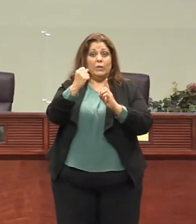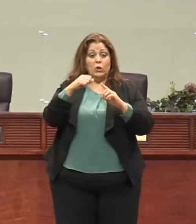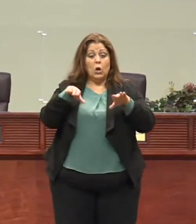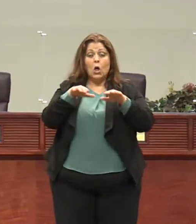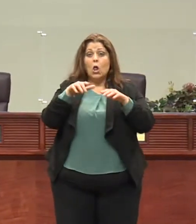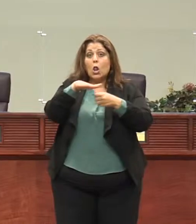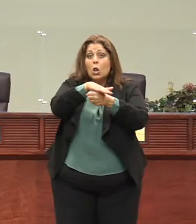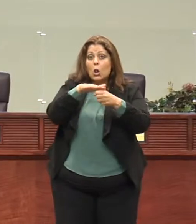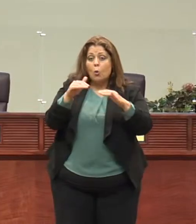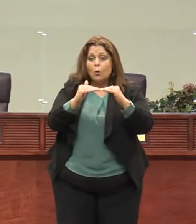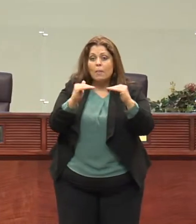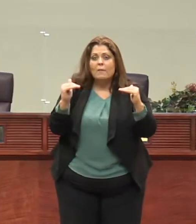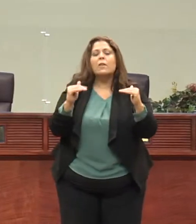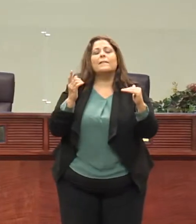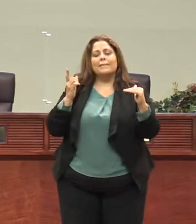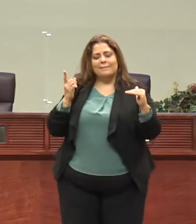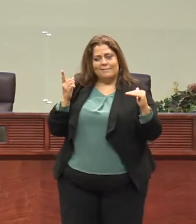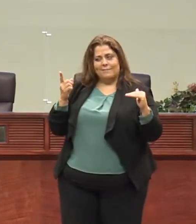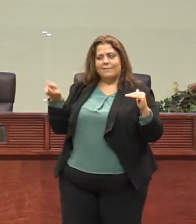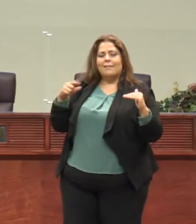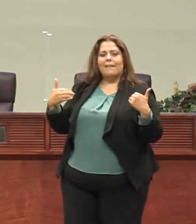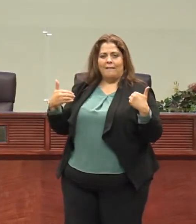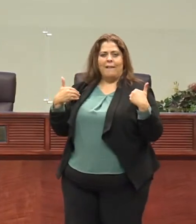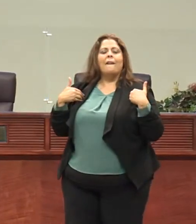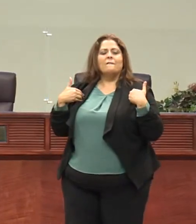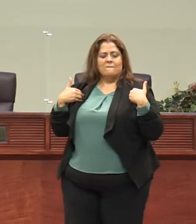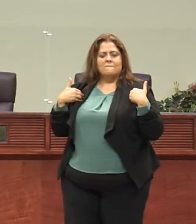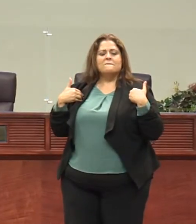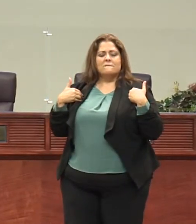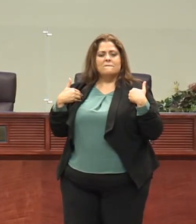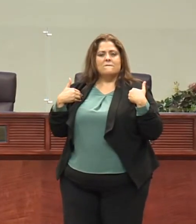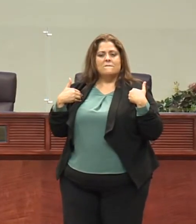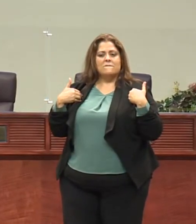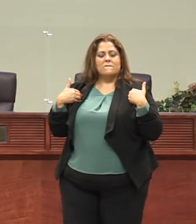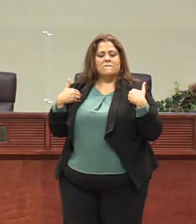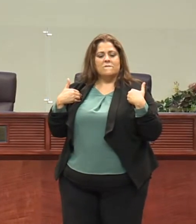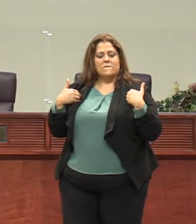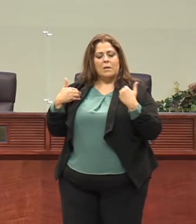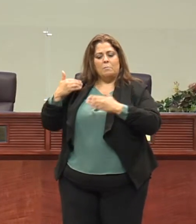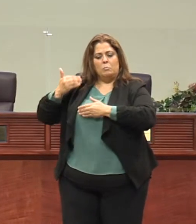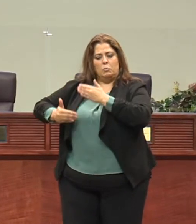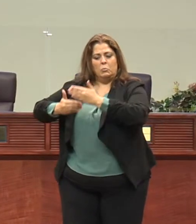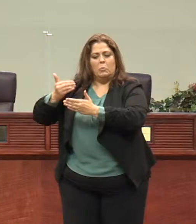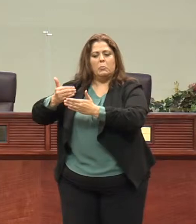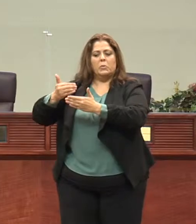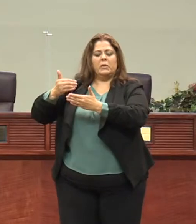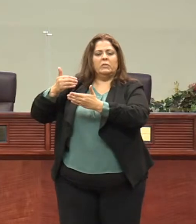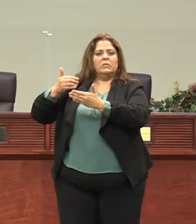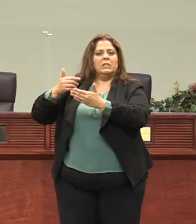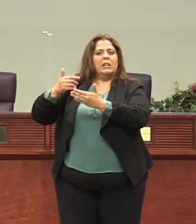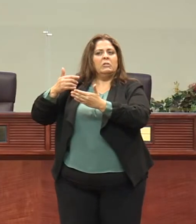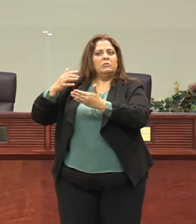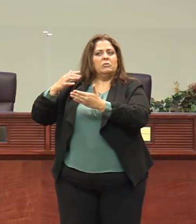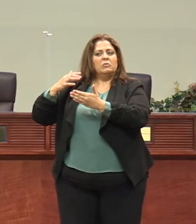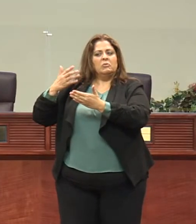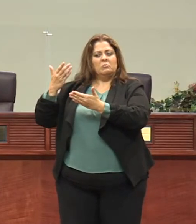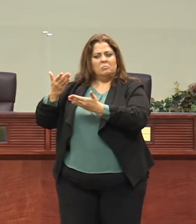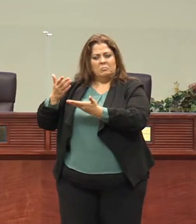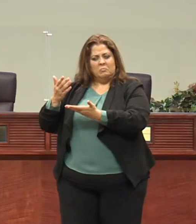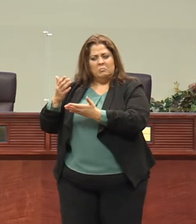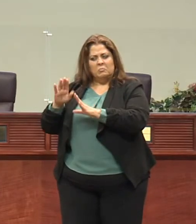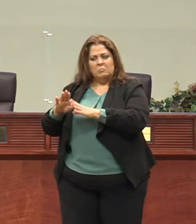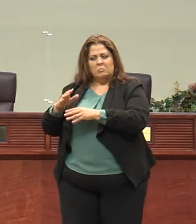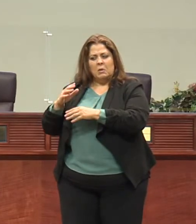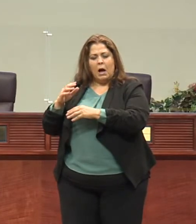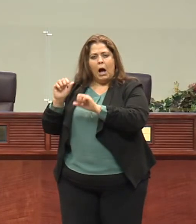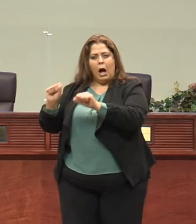level, they had a set of tools and procedures that the Chief Judge has availed herself